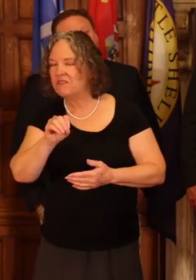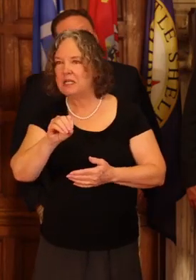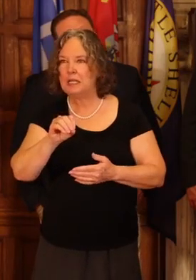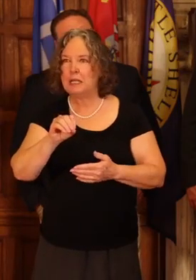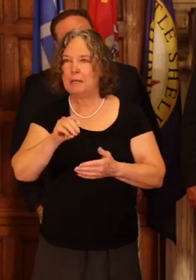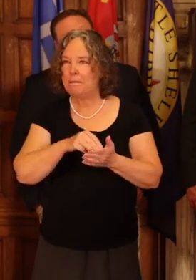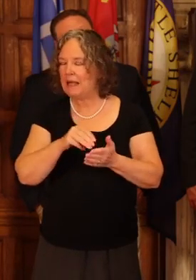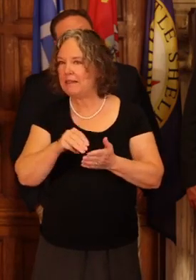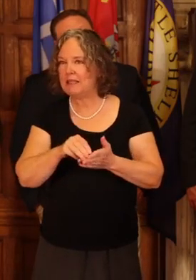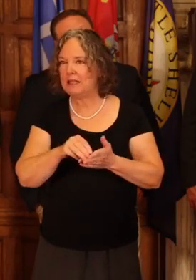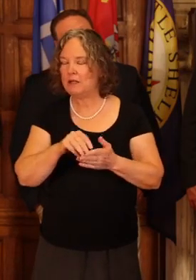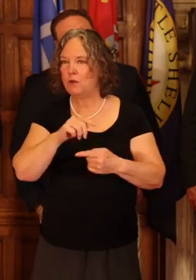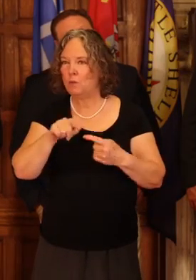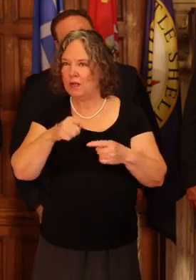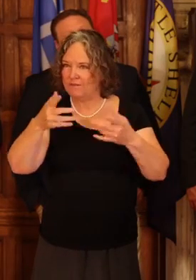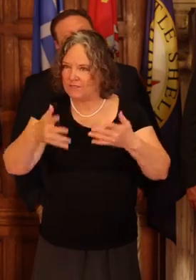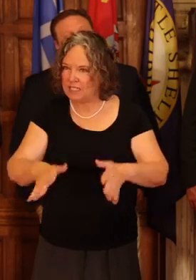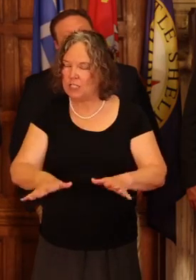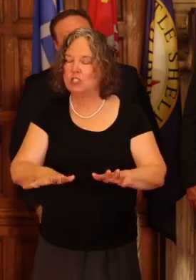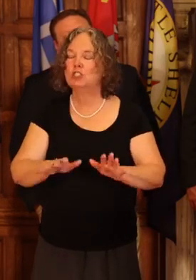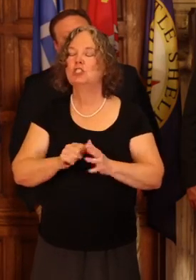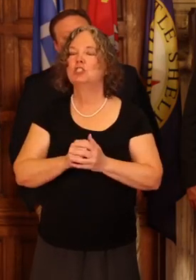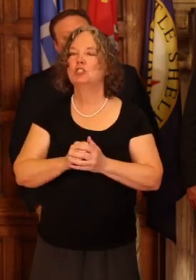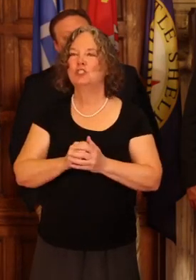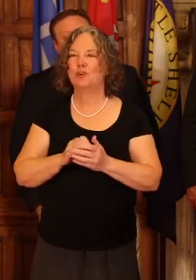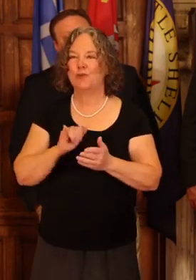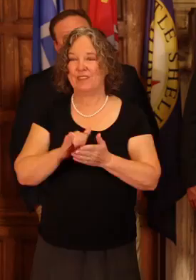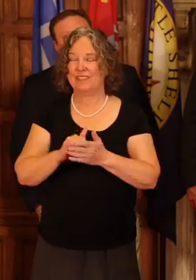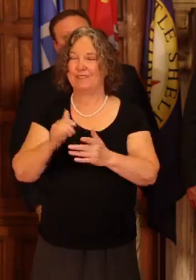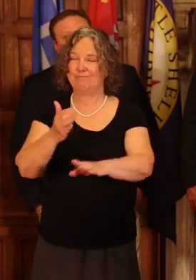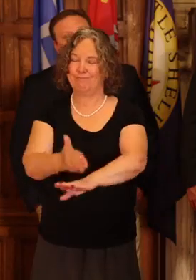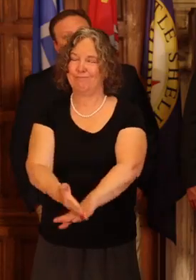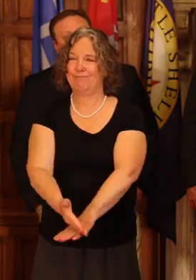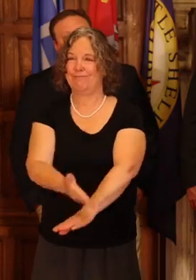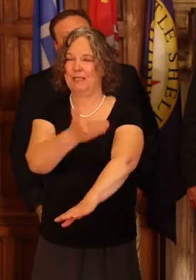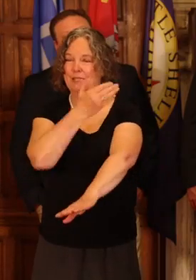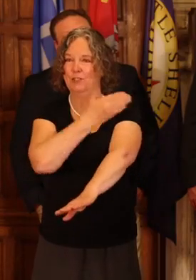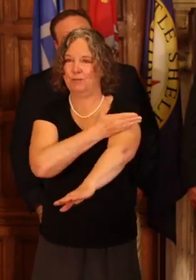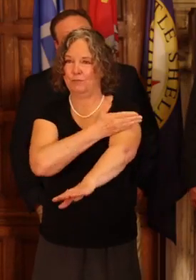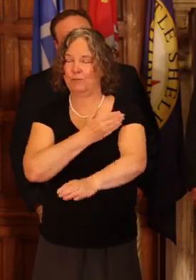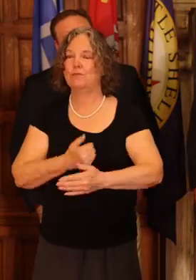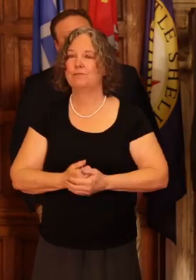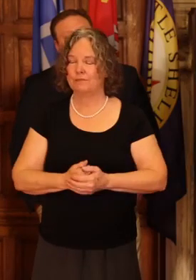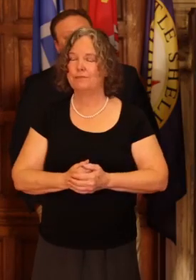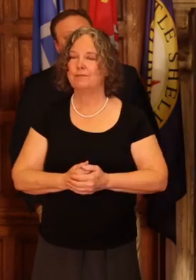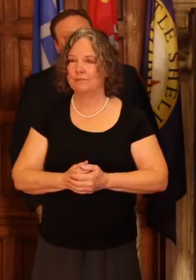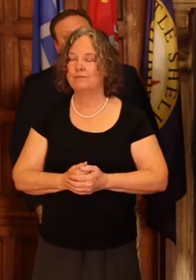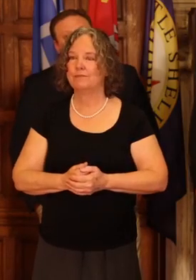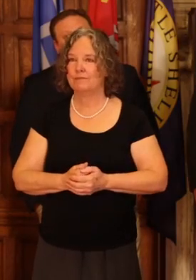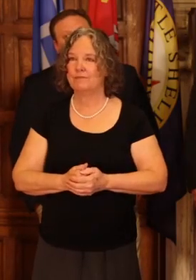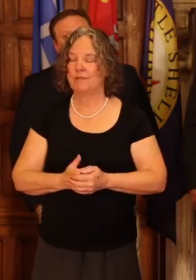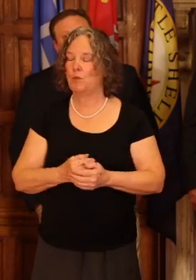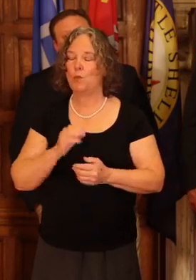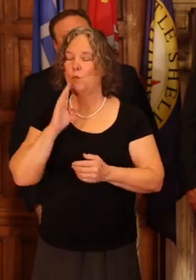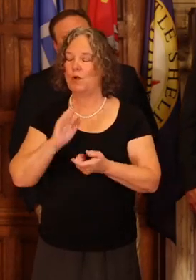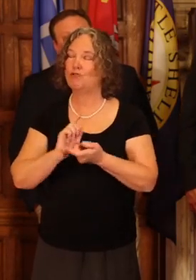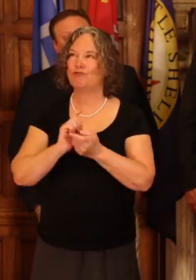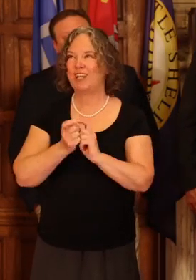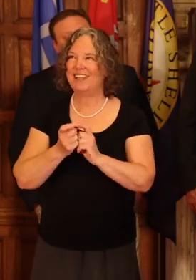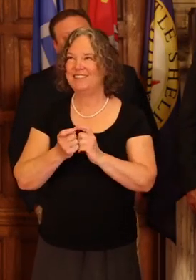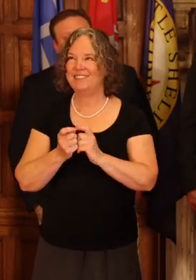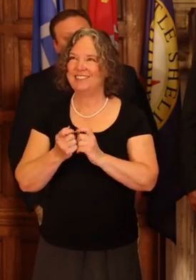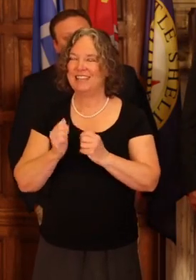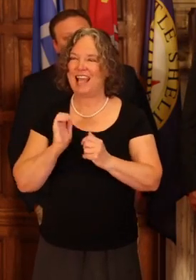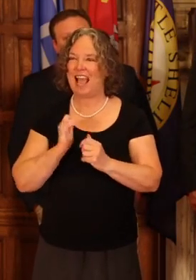done. So that is a significant improvement, and it's game changing for this state.